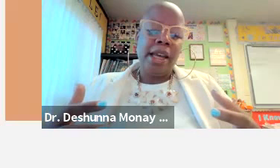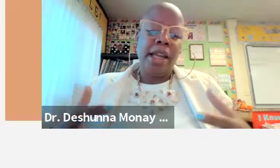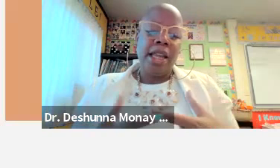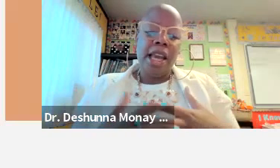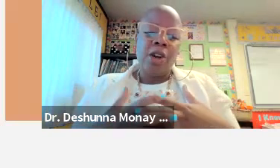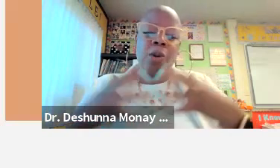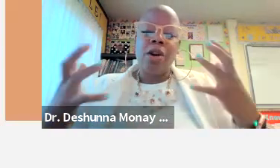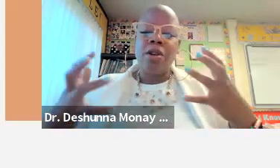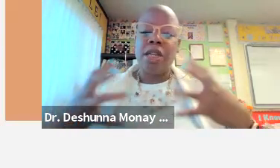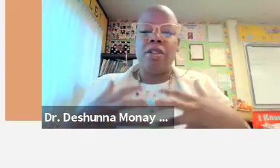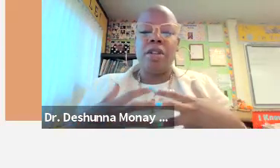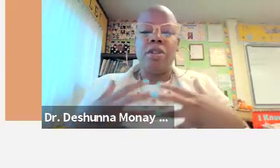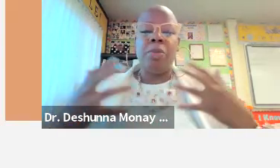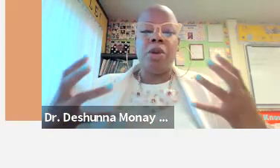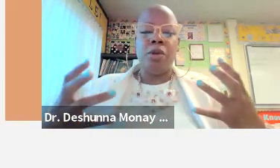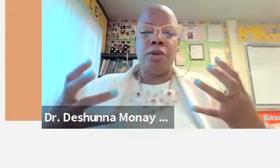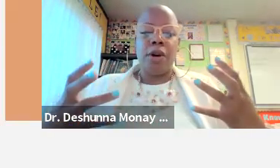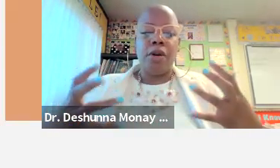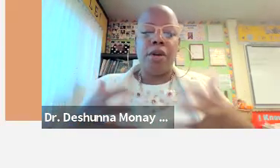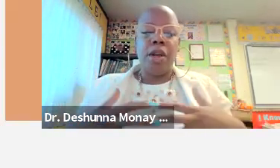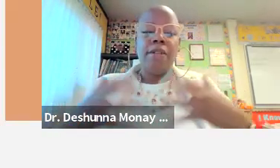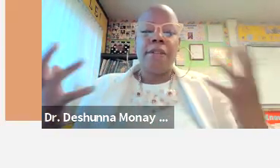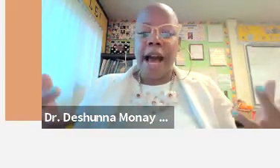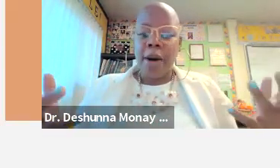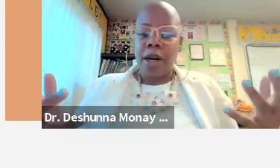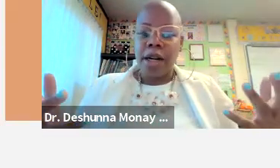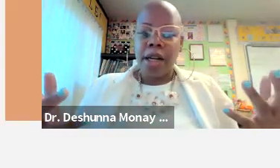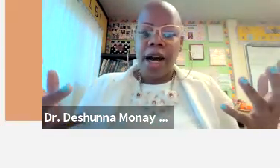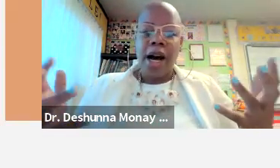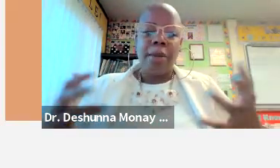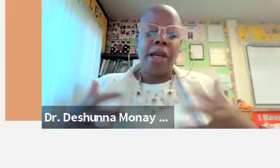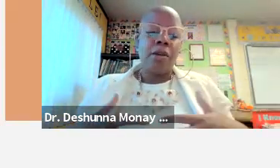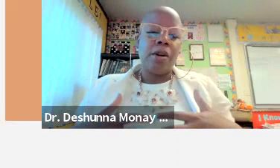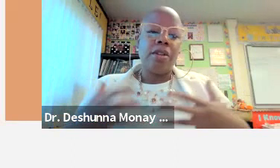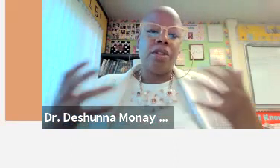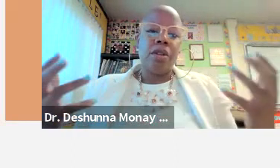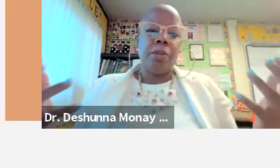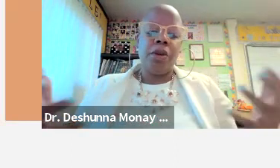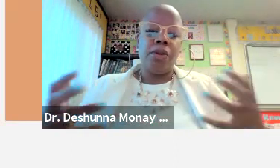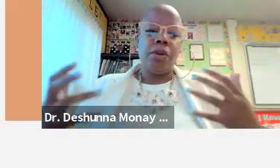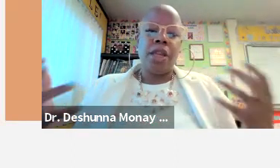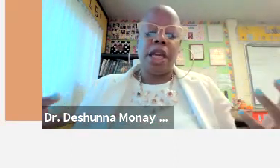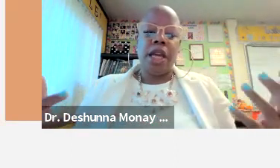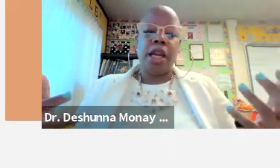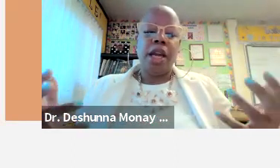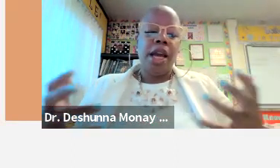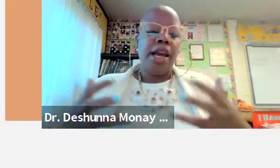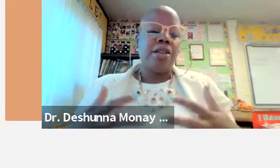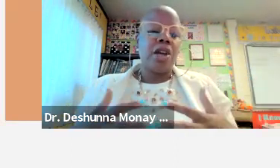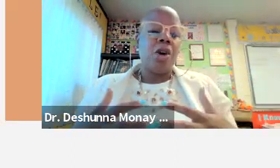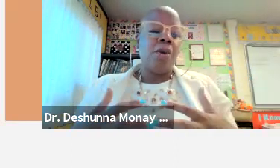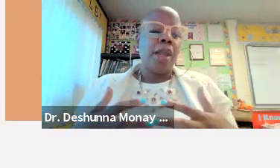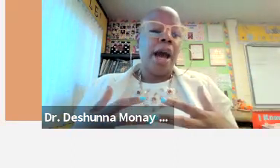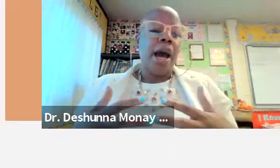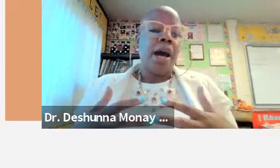right, it grows into this beautiful flower. It grows into this beautiful thing.